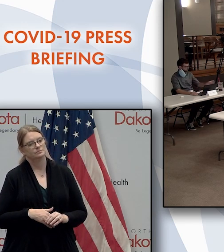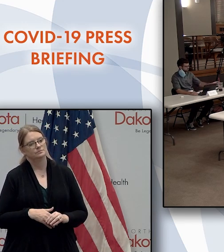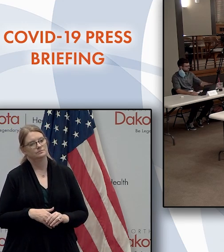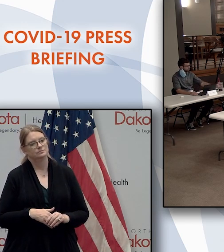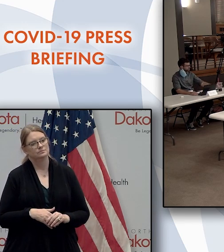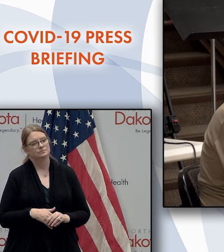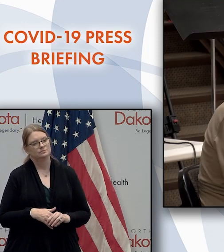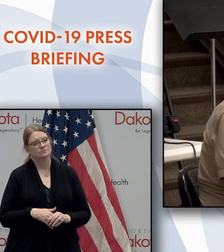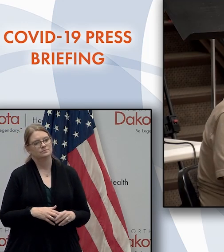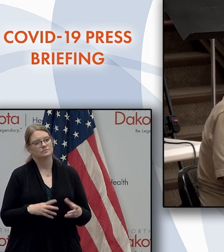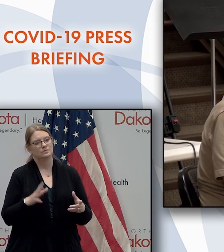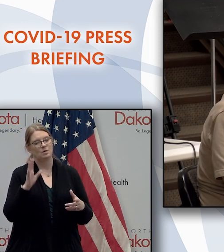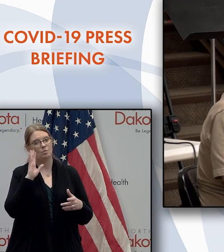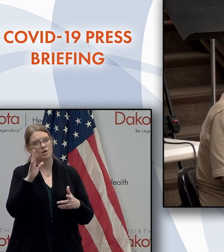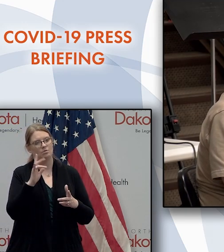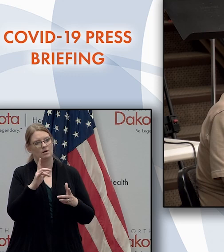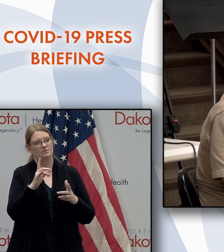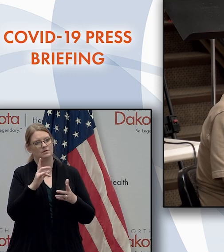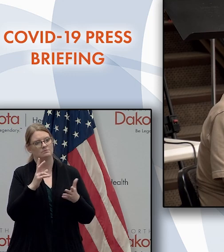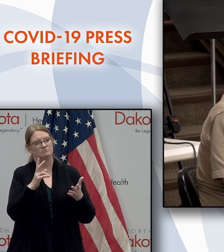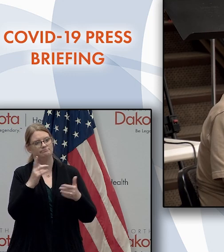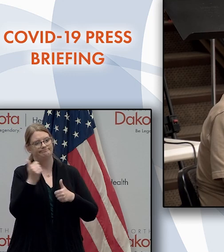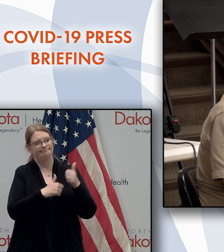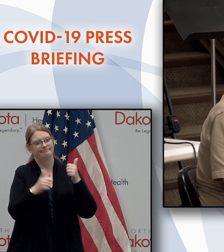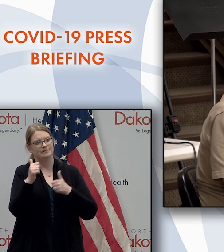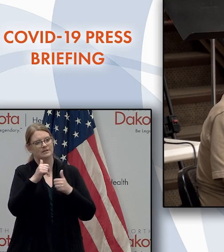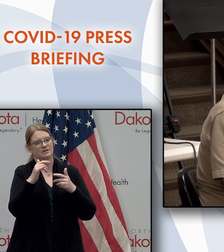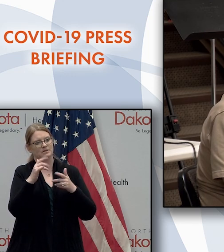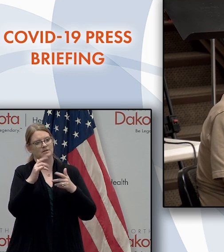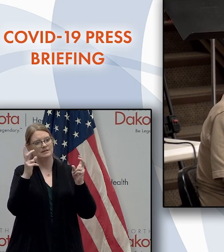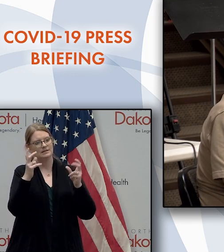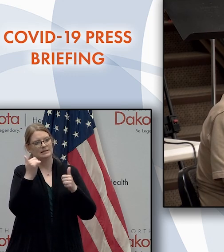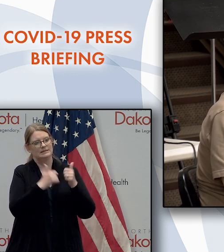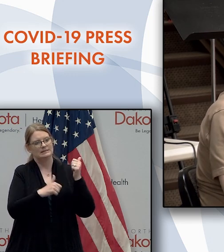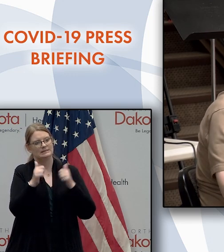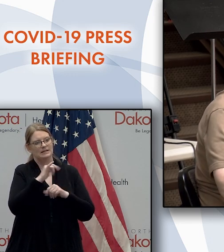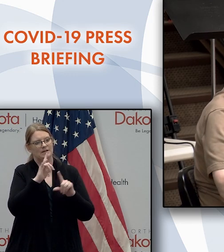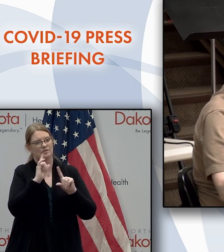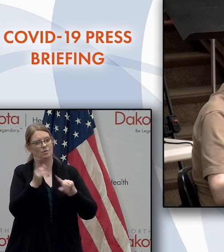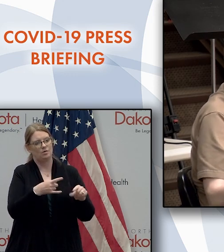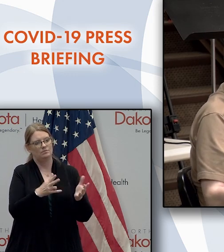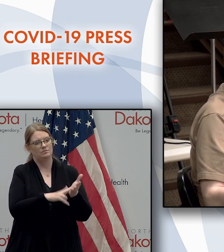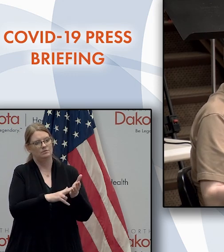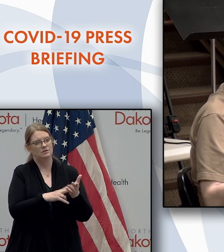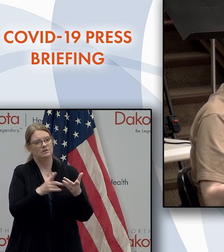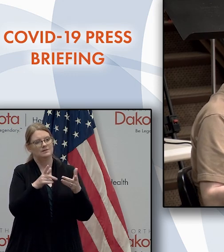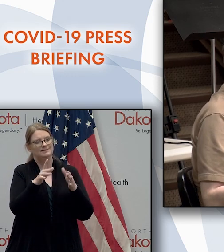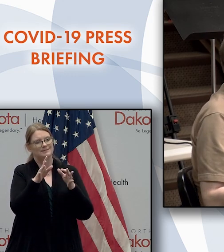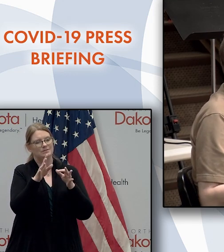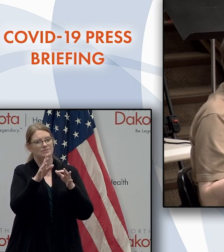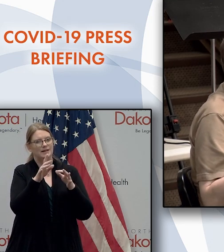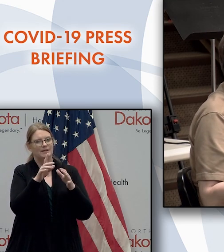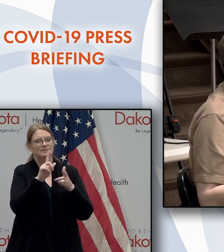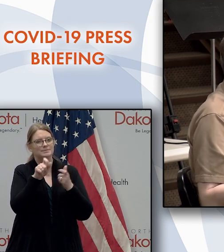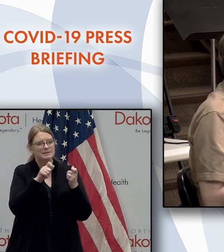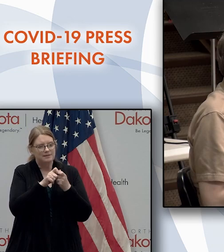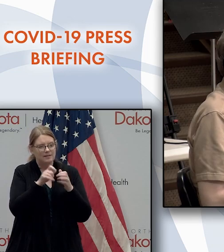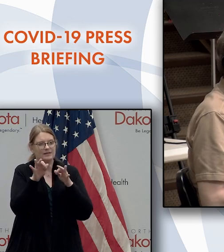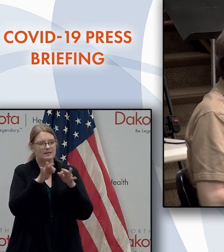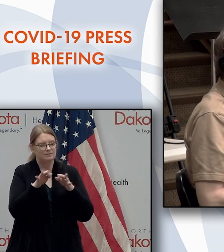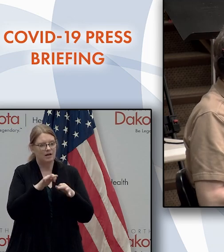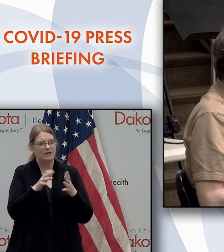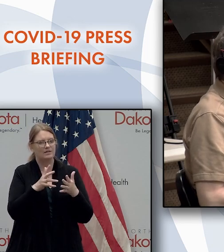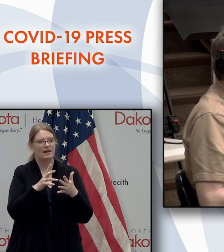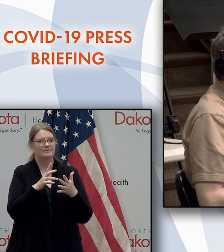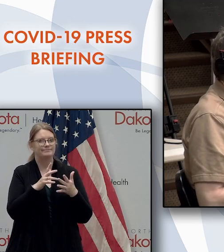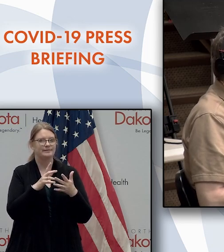executive order to redefine contact days in terms of hours, or will you have to go that far,